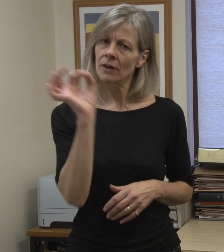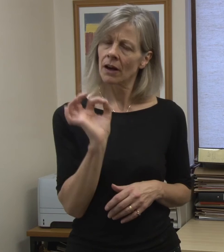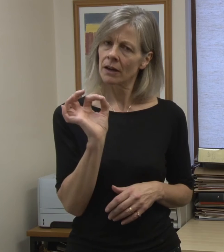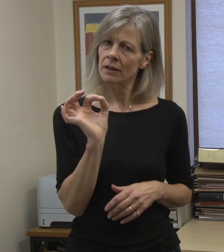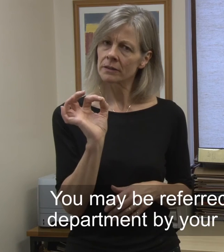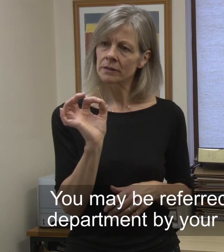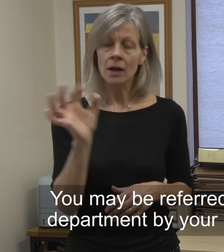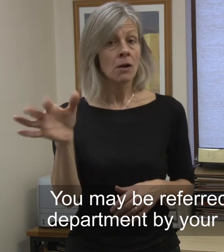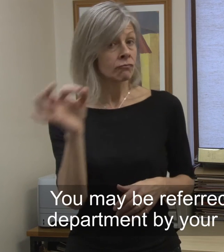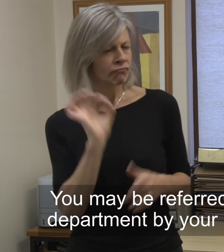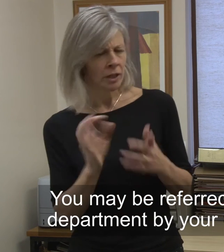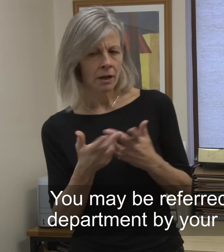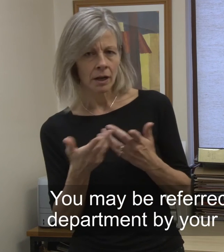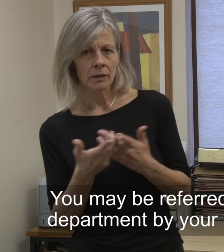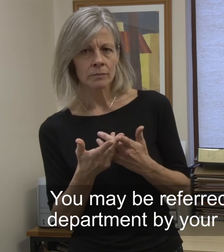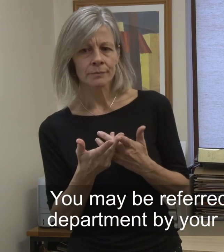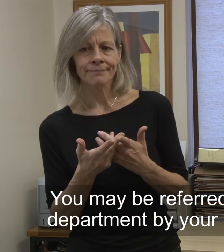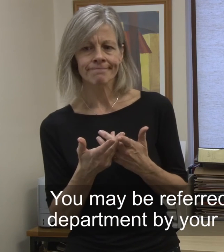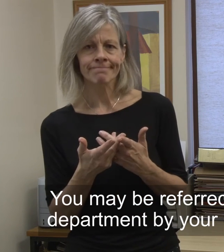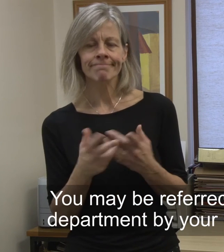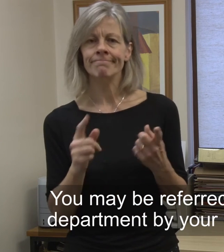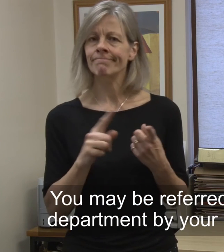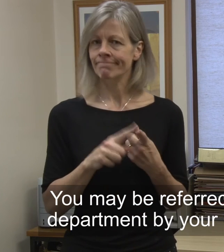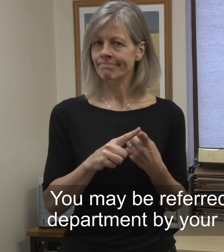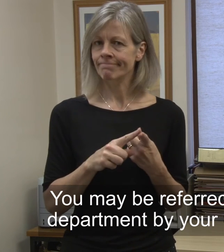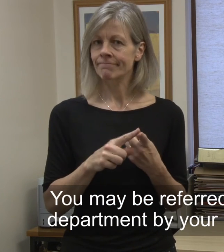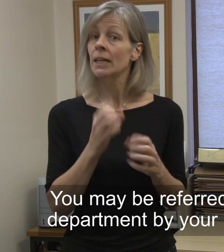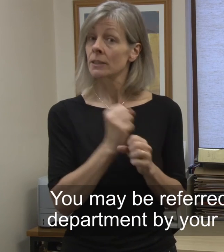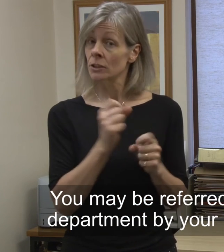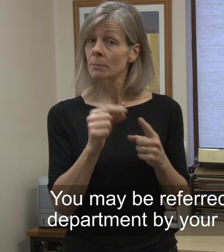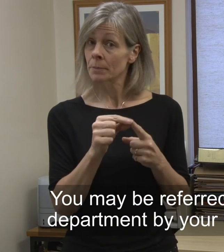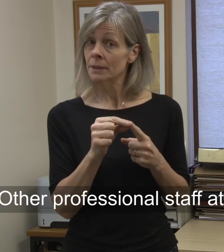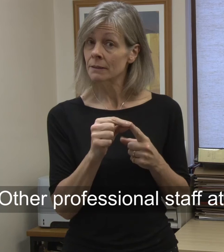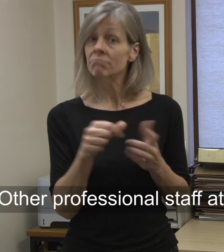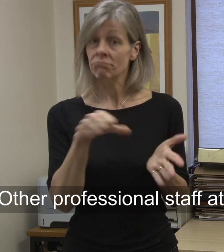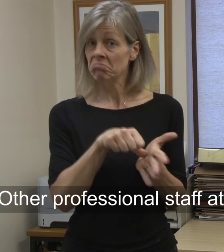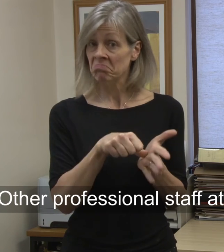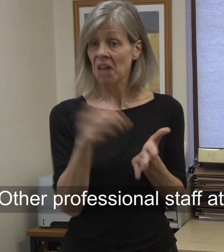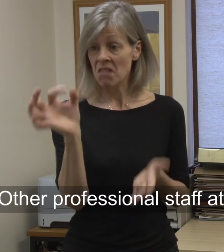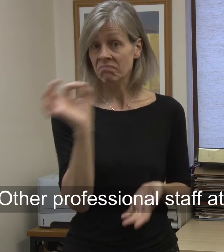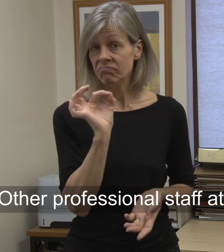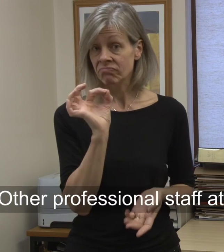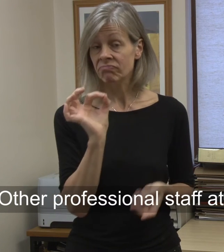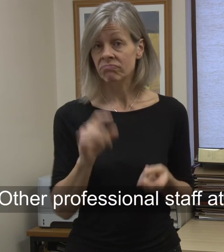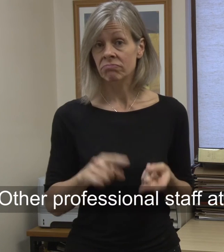You may be referred to this department by your GP or other professional staff at this hospital.